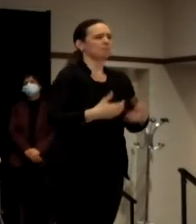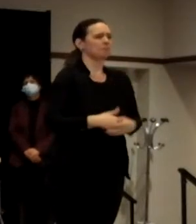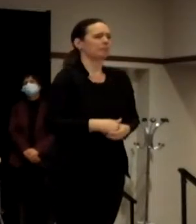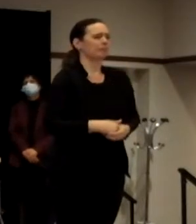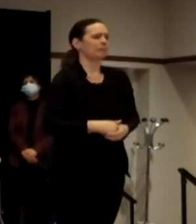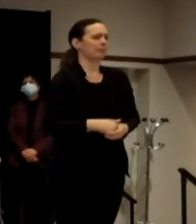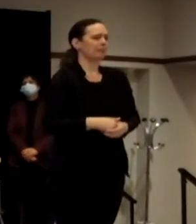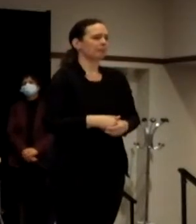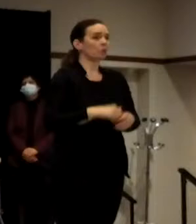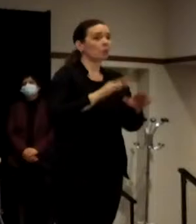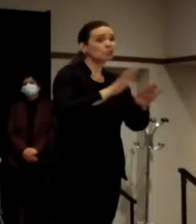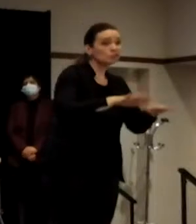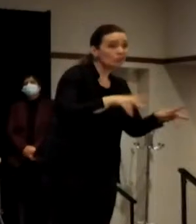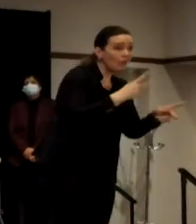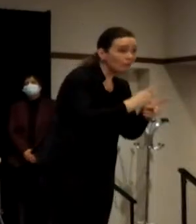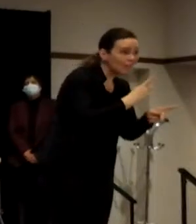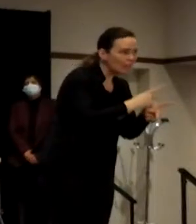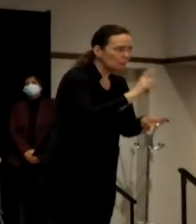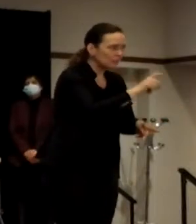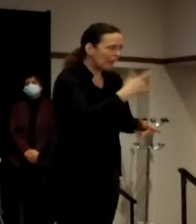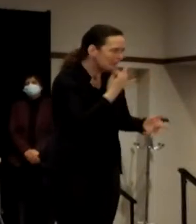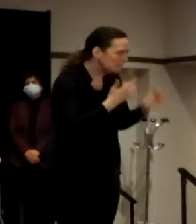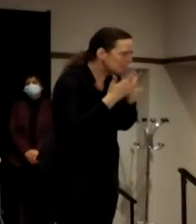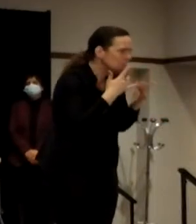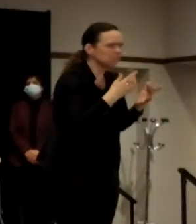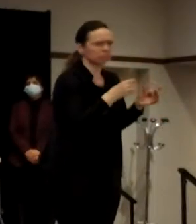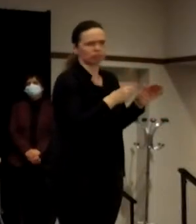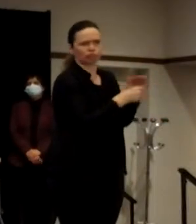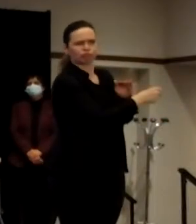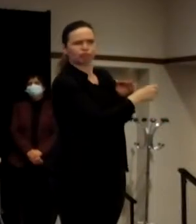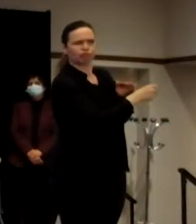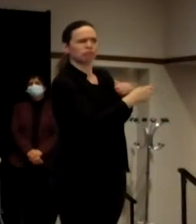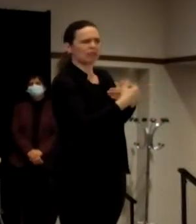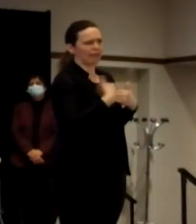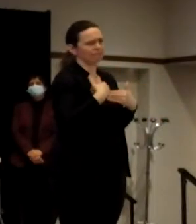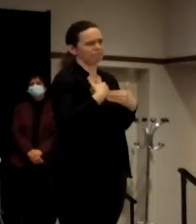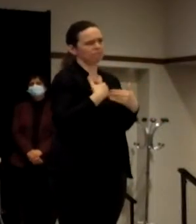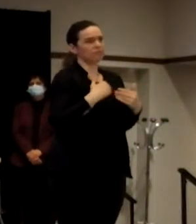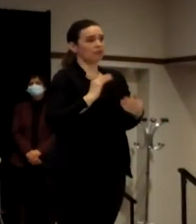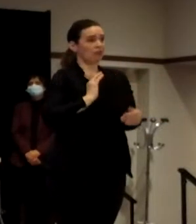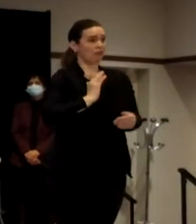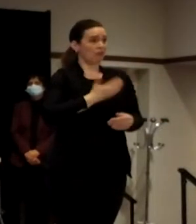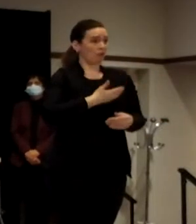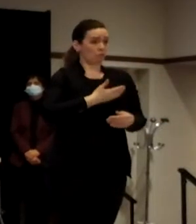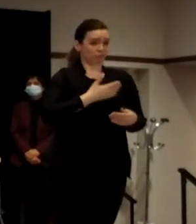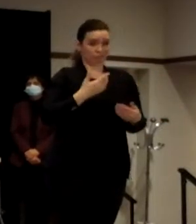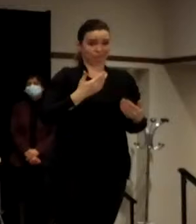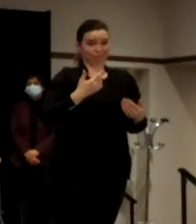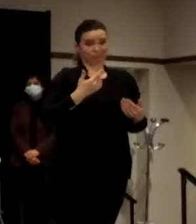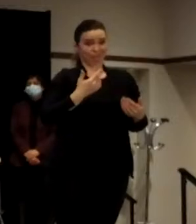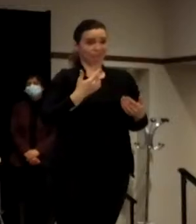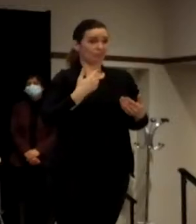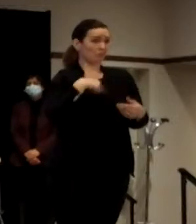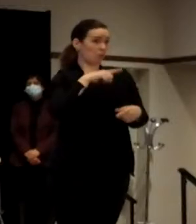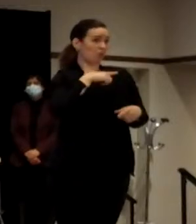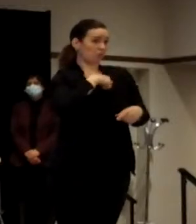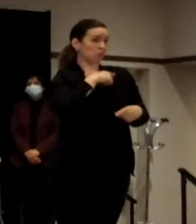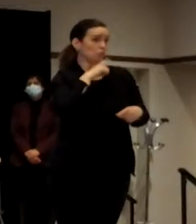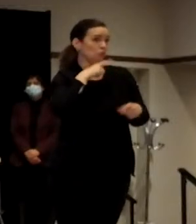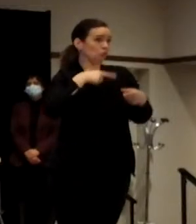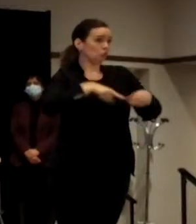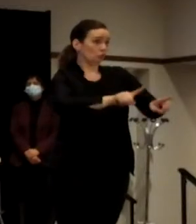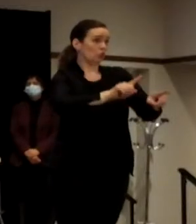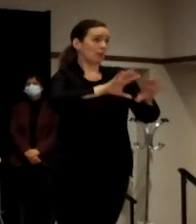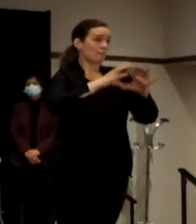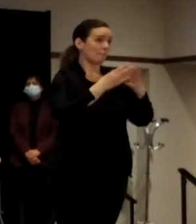where in this pandemic for our operation, where the type of work and the type